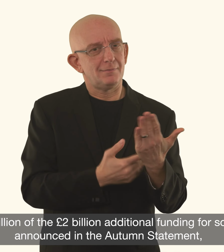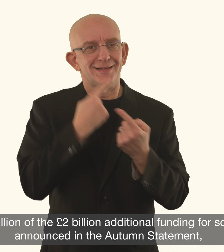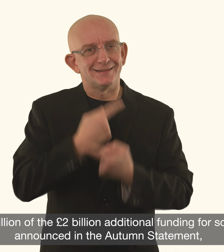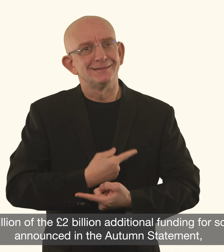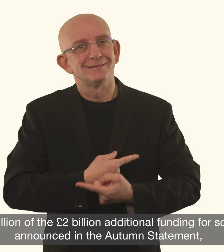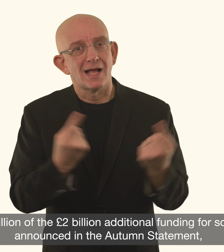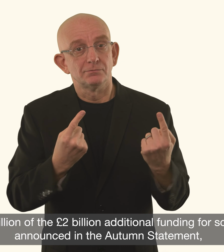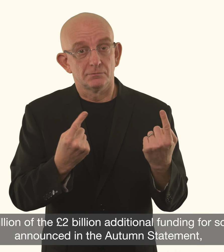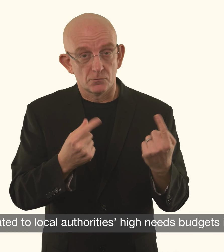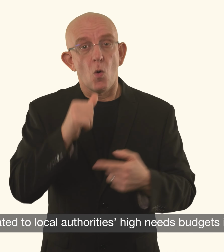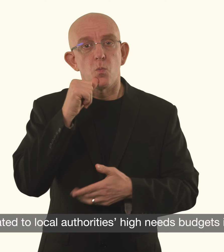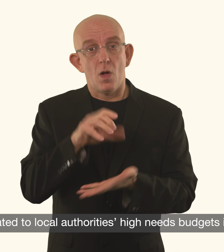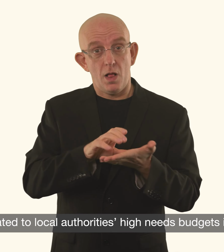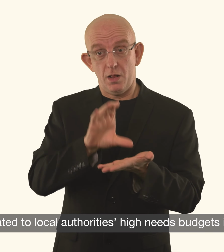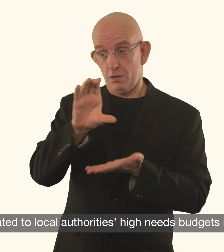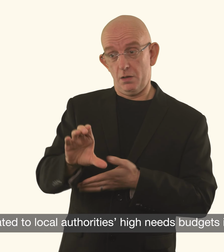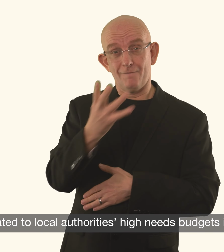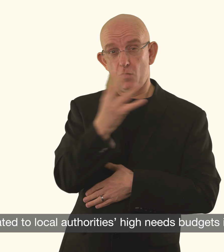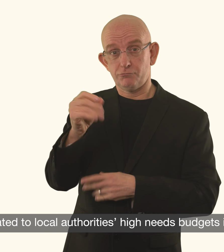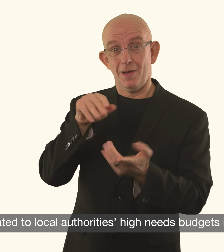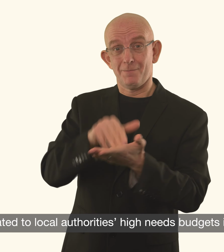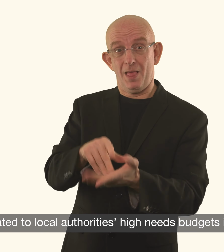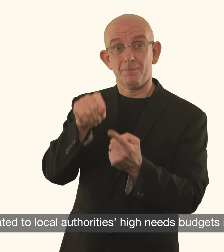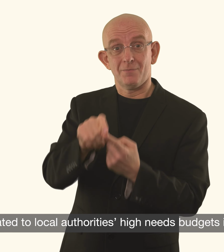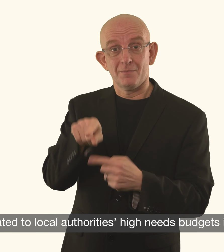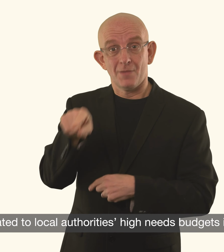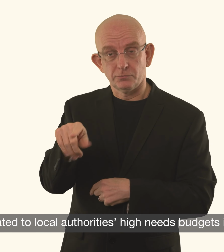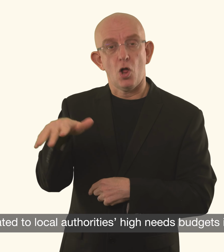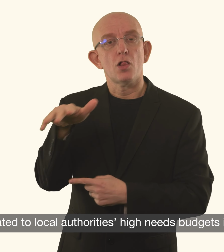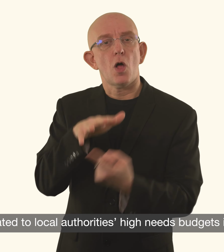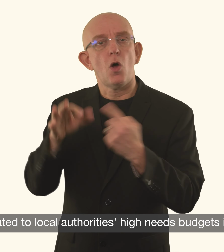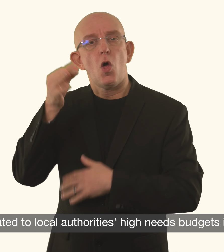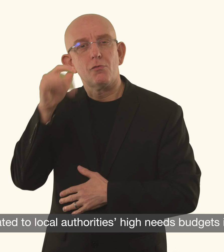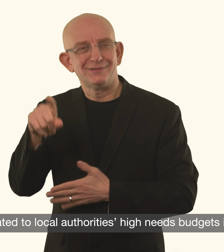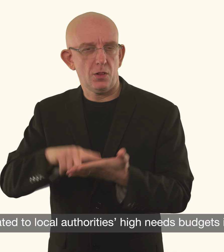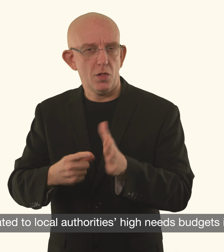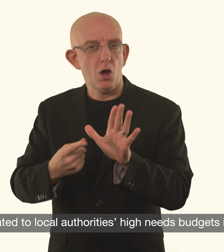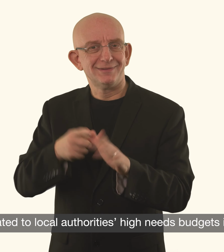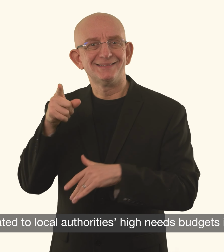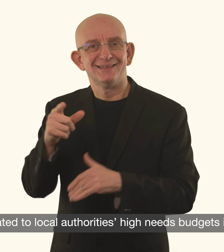will be allocated to local authorities' high needs budgets in 2023-2024.